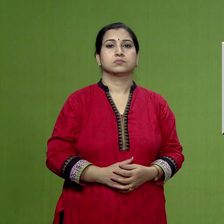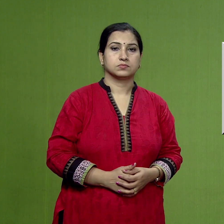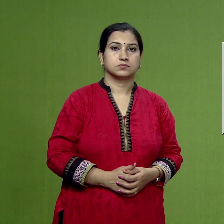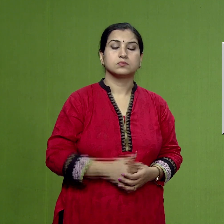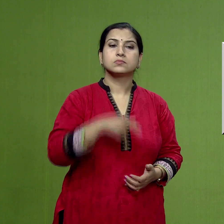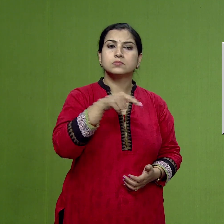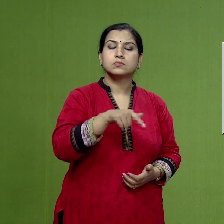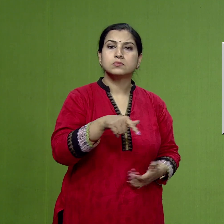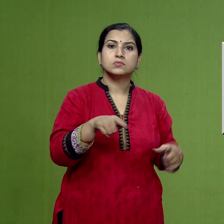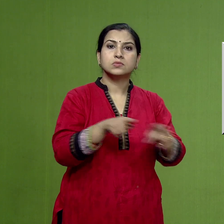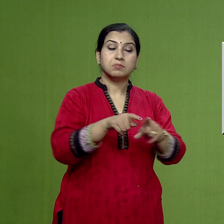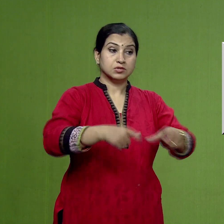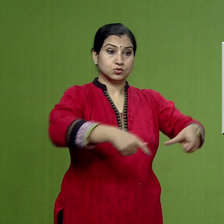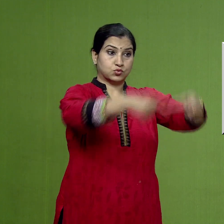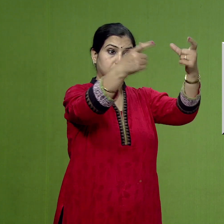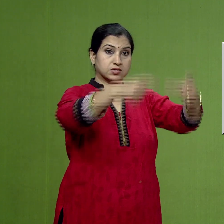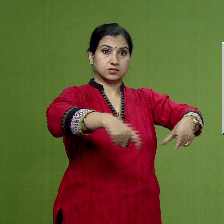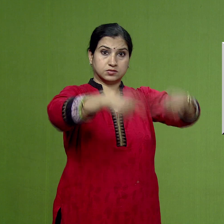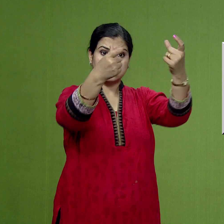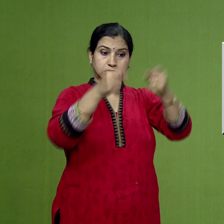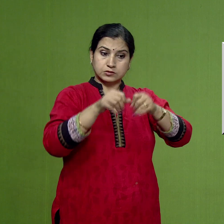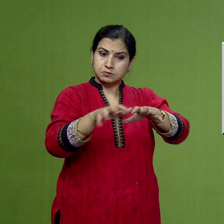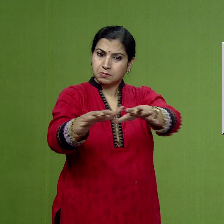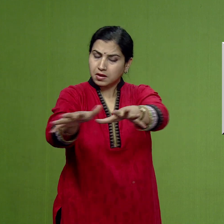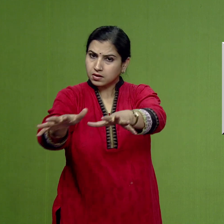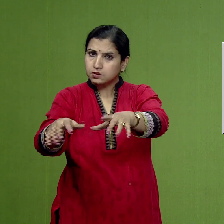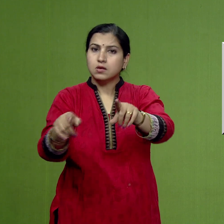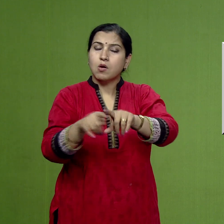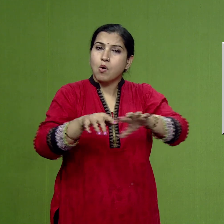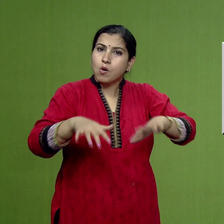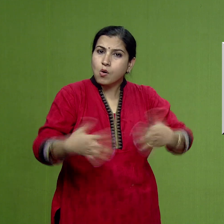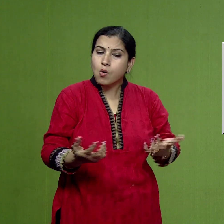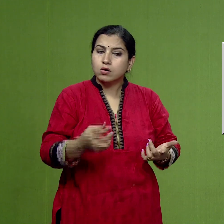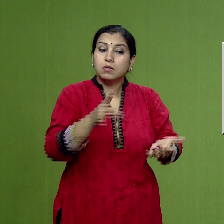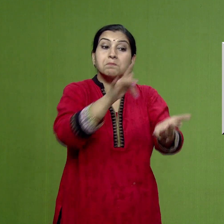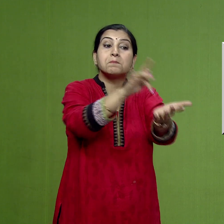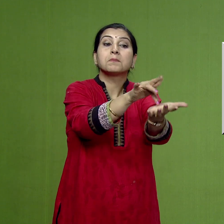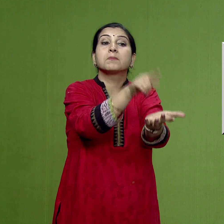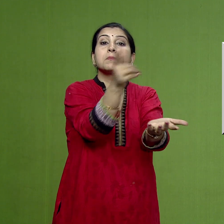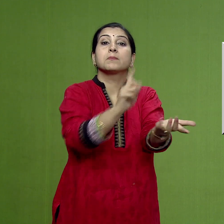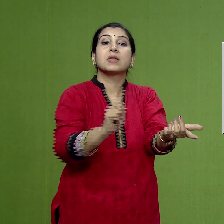It refers to the spread of trees and plants or where they are located.